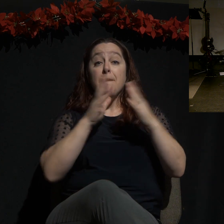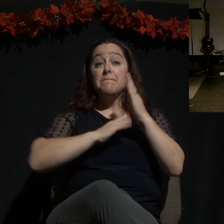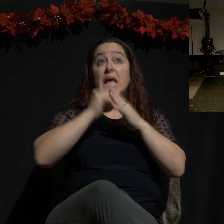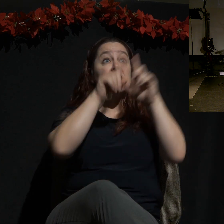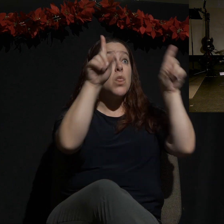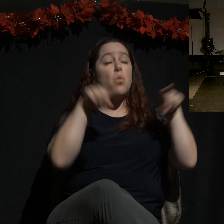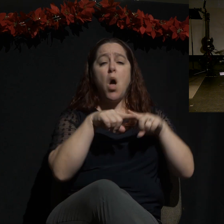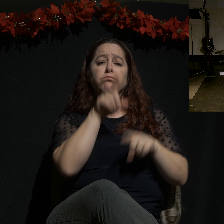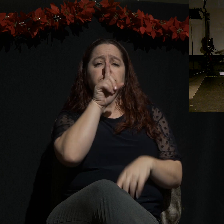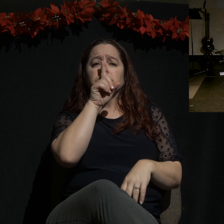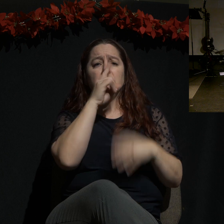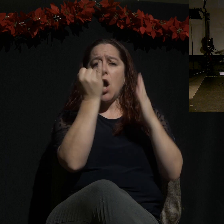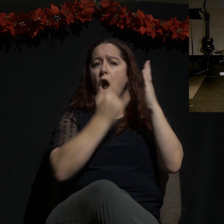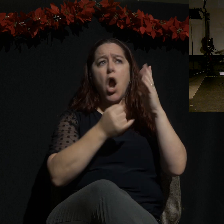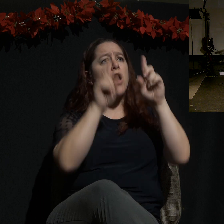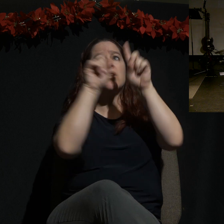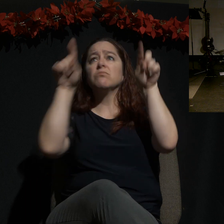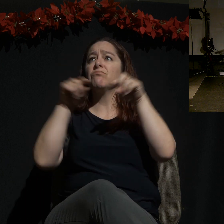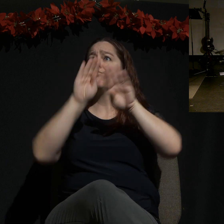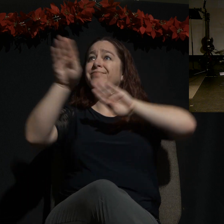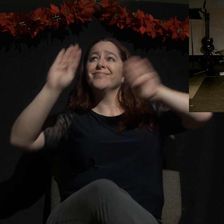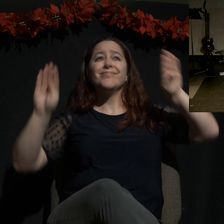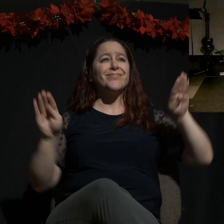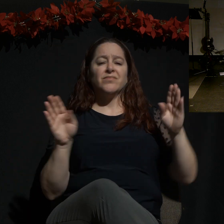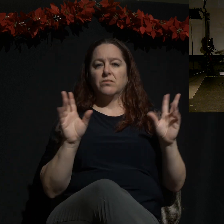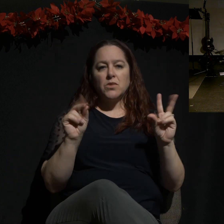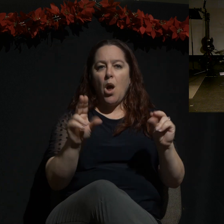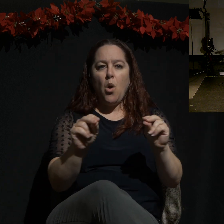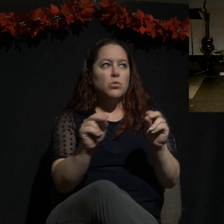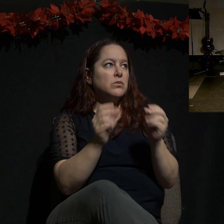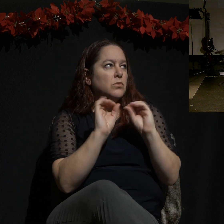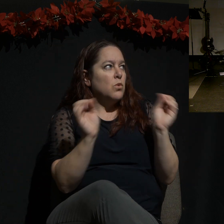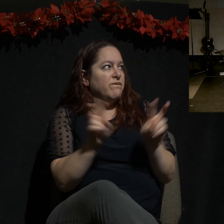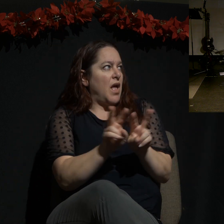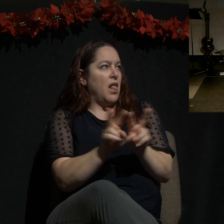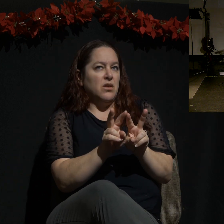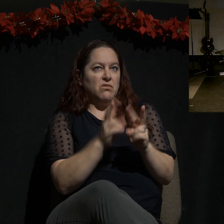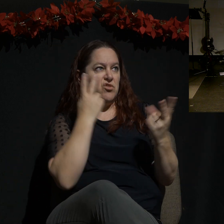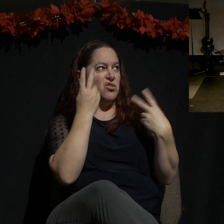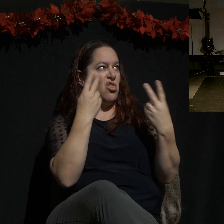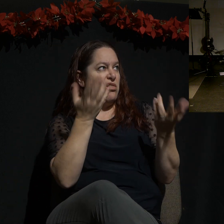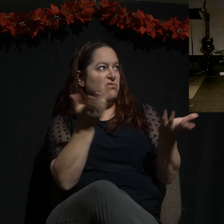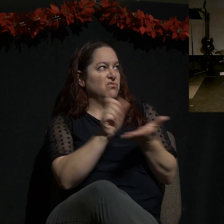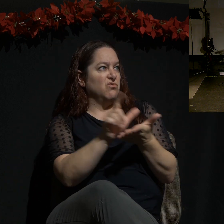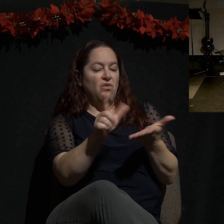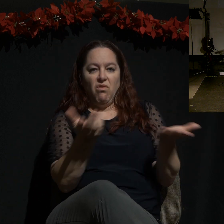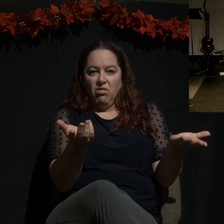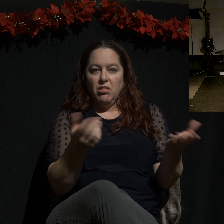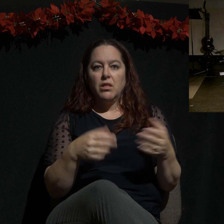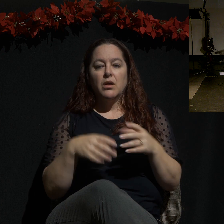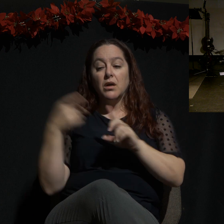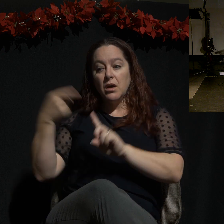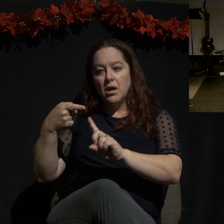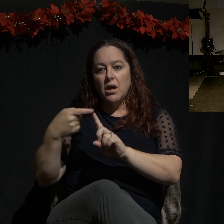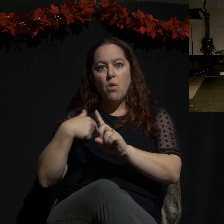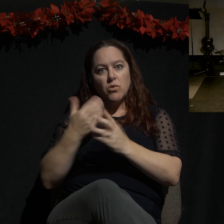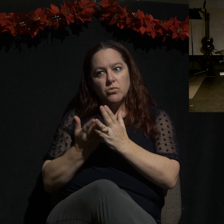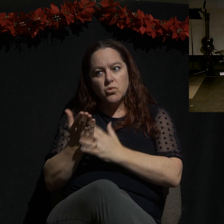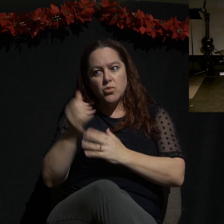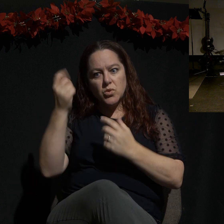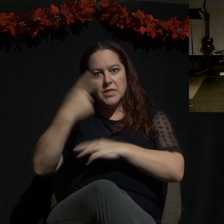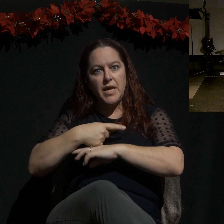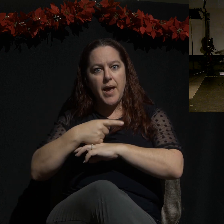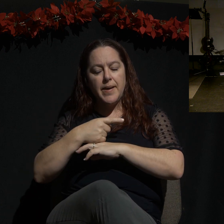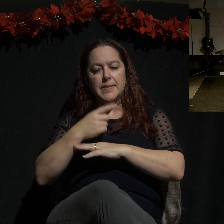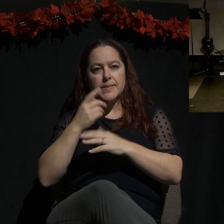on the wall. I didn't hang art or anything that provided me no value. and I was concerned about making it through the day, and so that